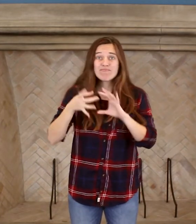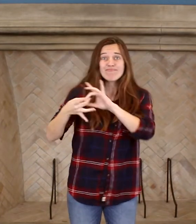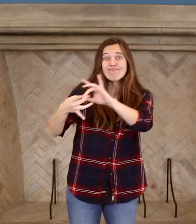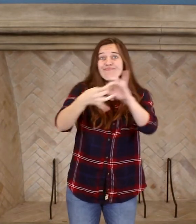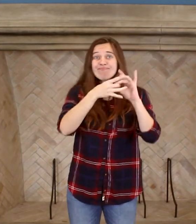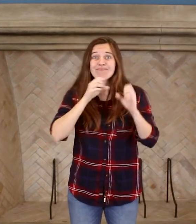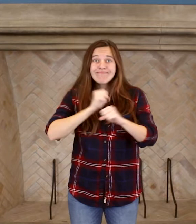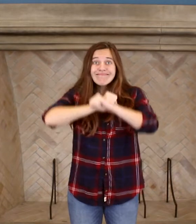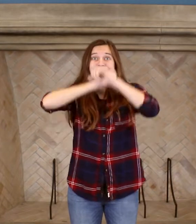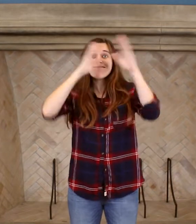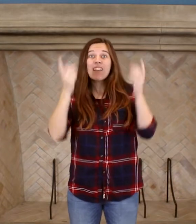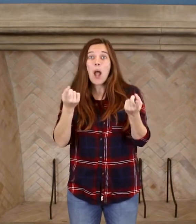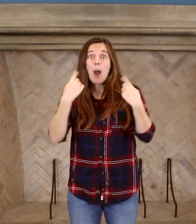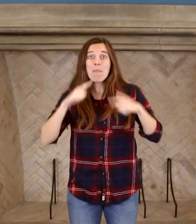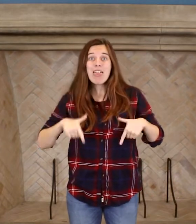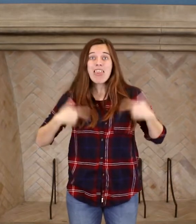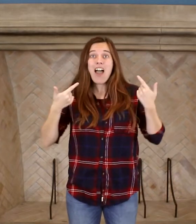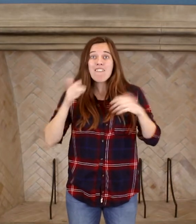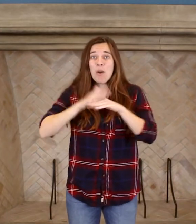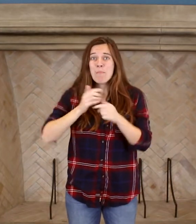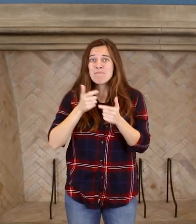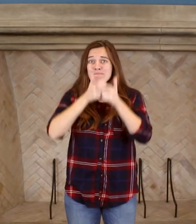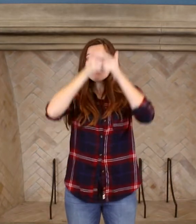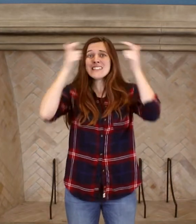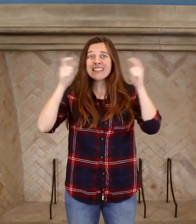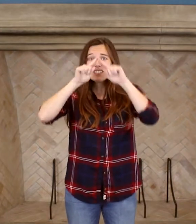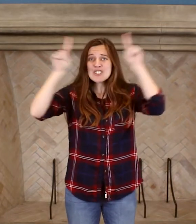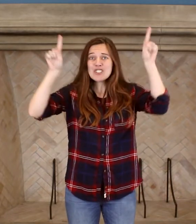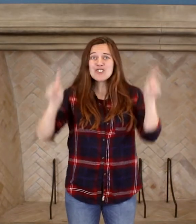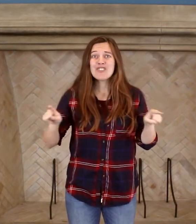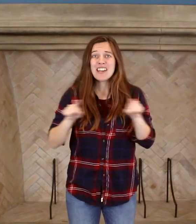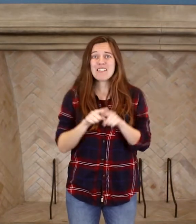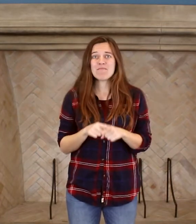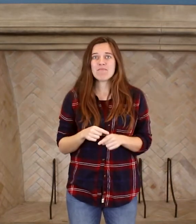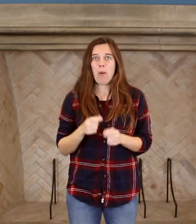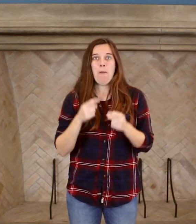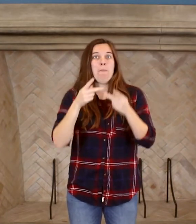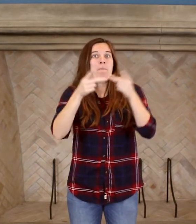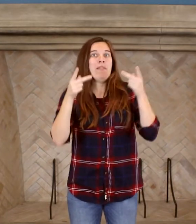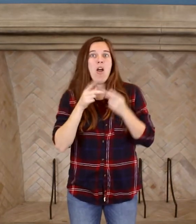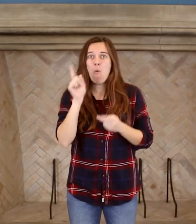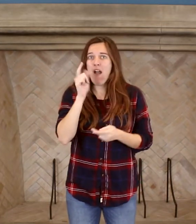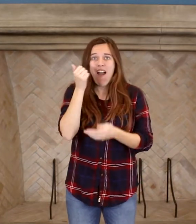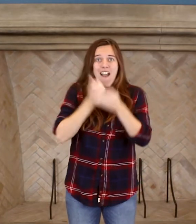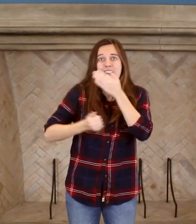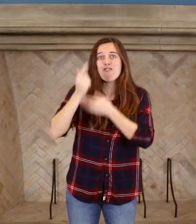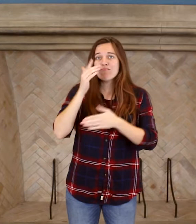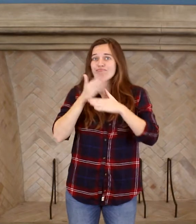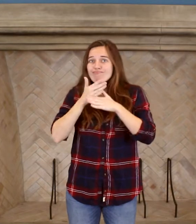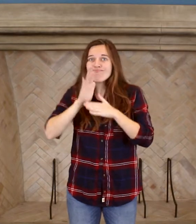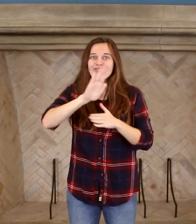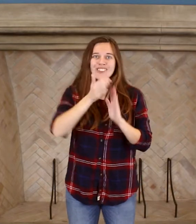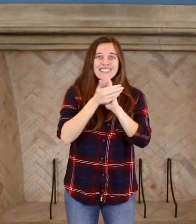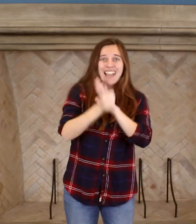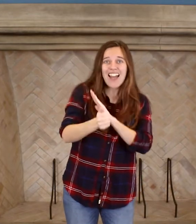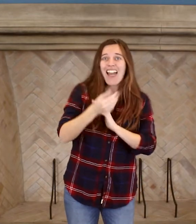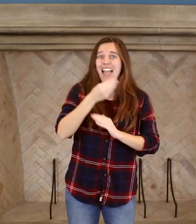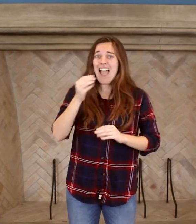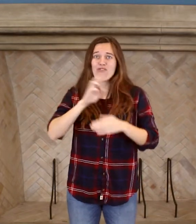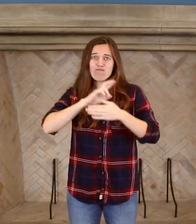where a diversity of people could come and express their thoughts on big screen and have it accessible for everyone